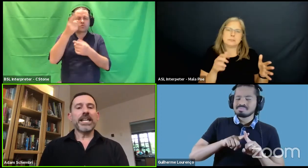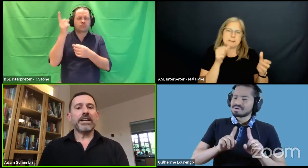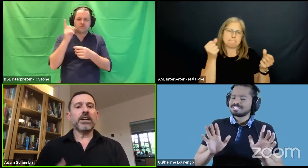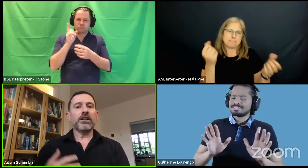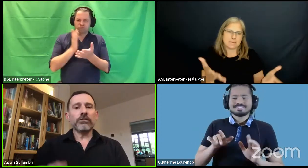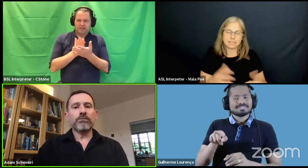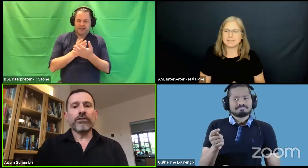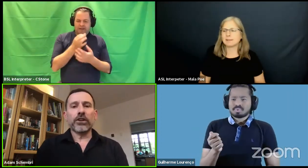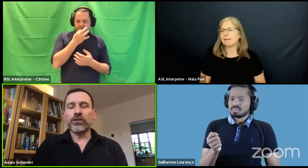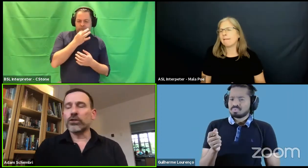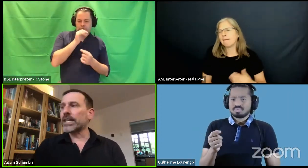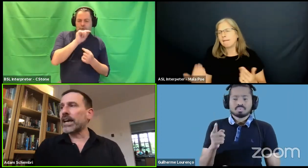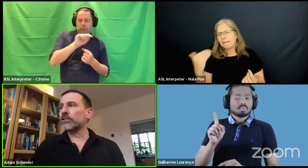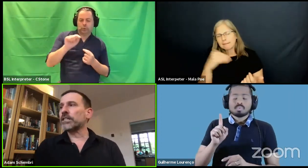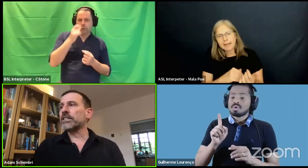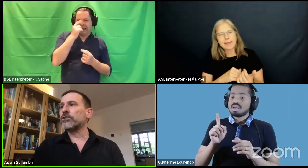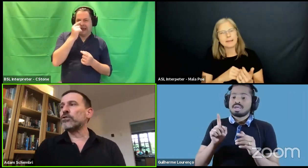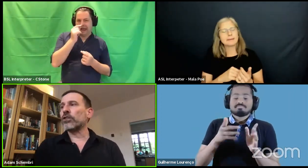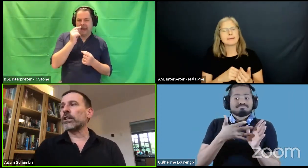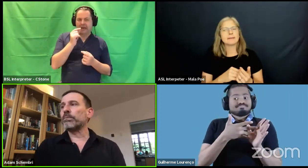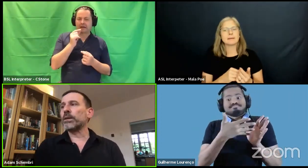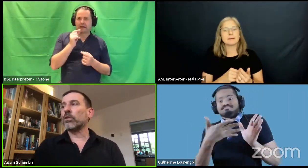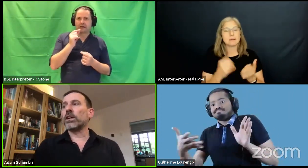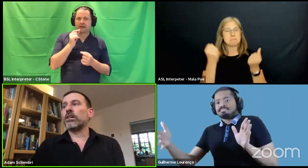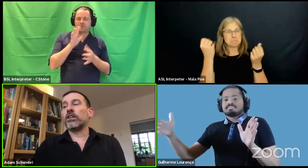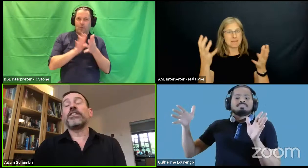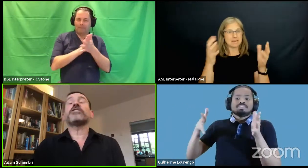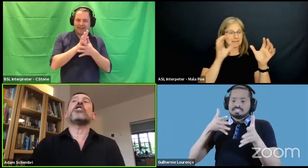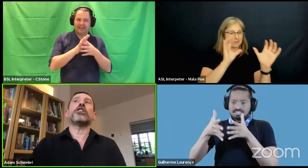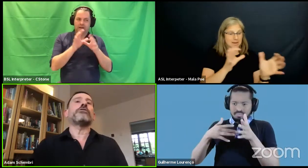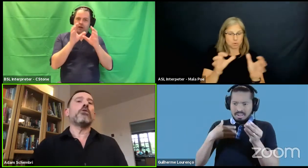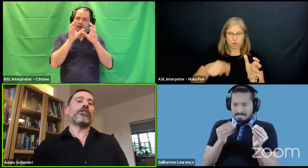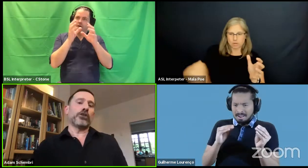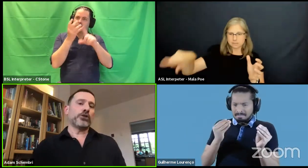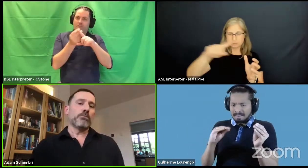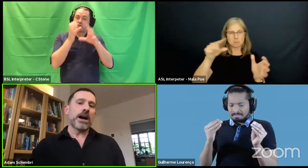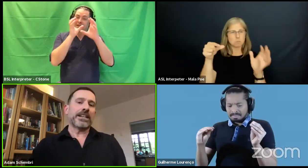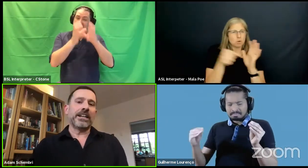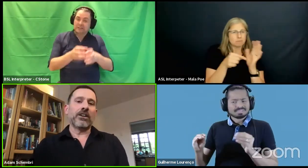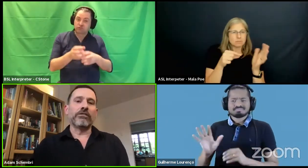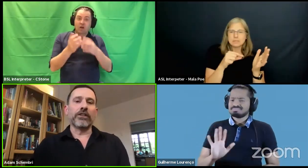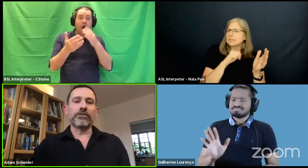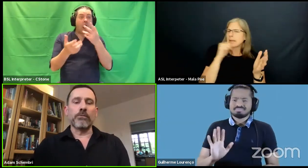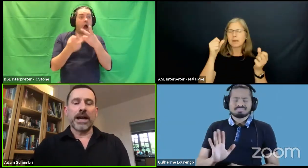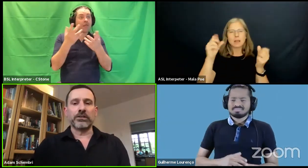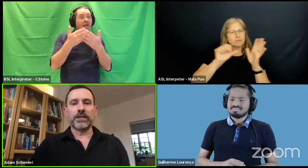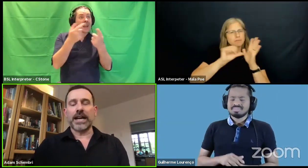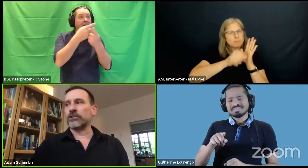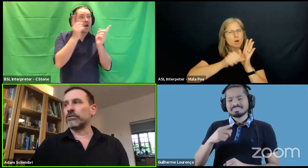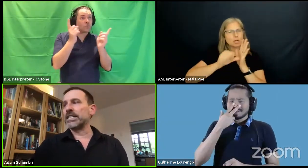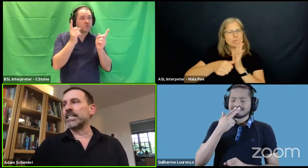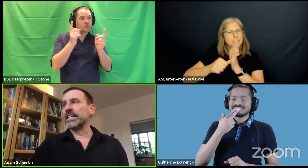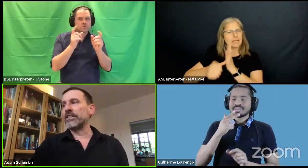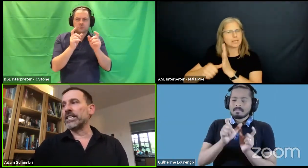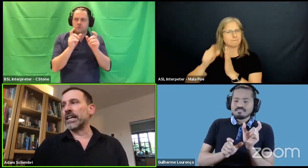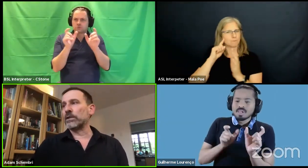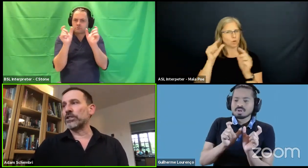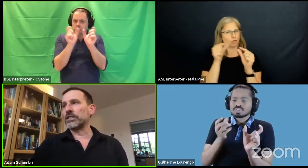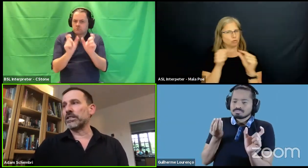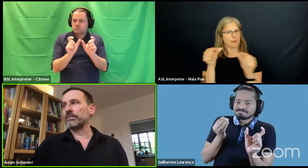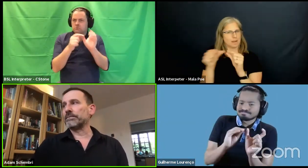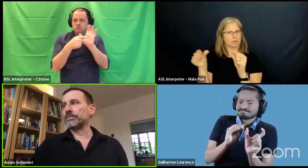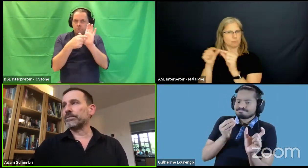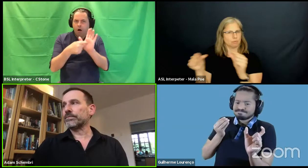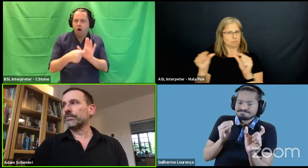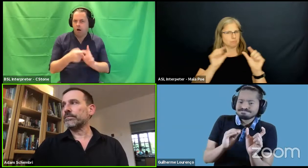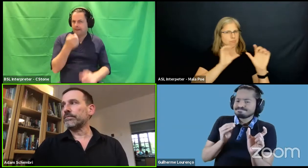So again, a lot of morphological categories do not appear, there's not a lot of morphological marking of grammatical categories in these